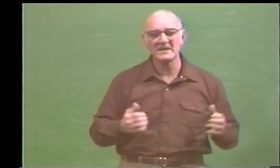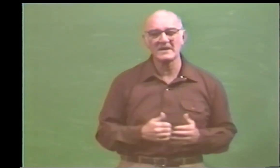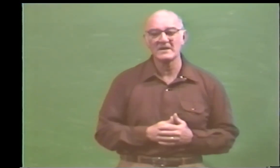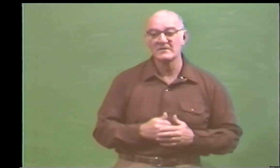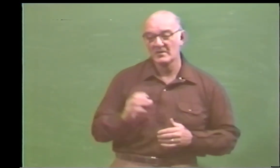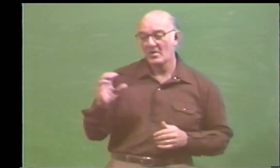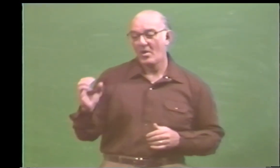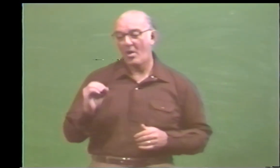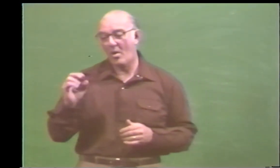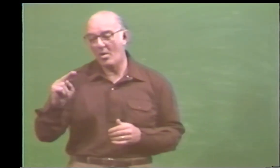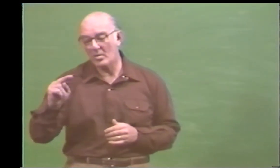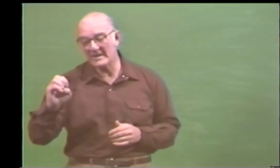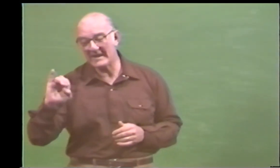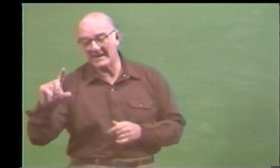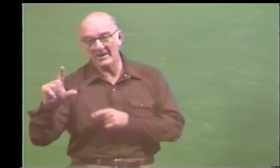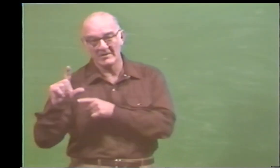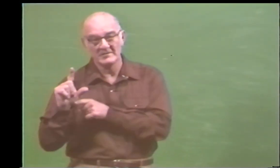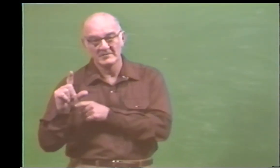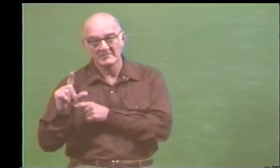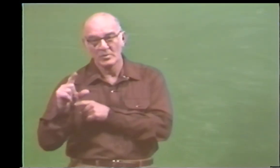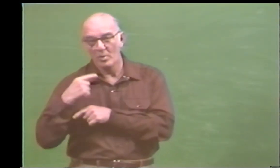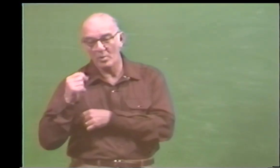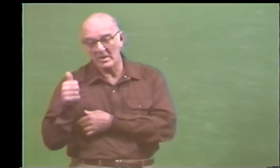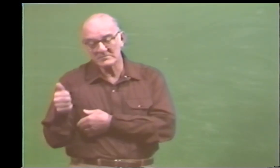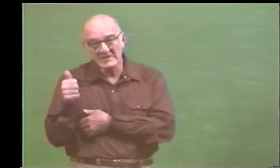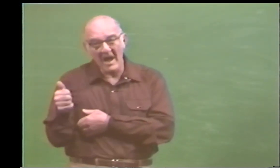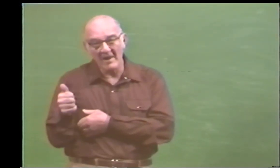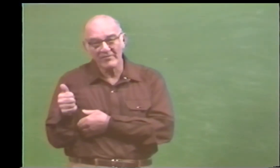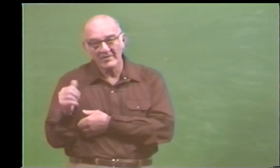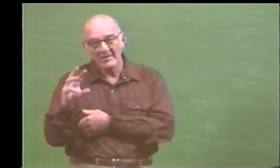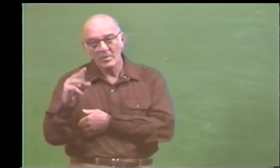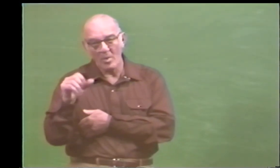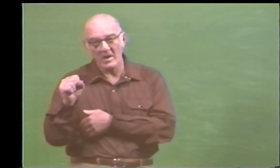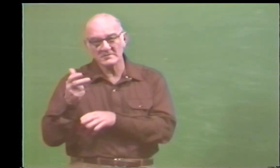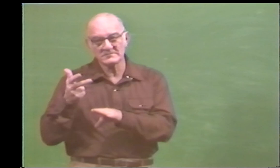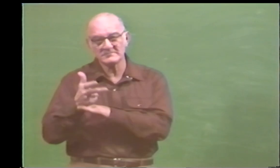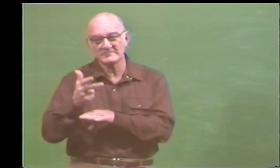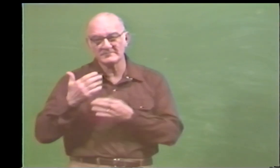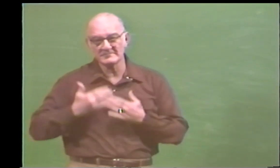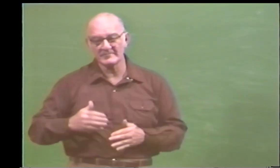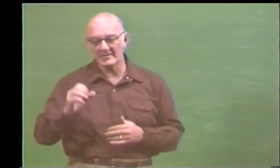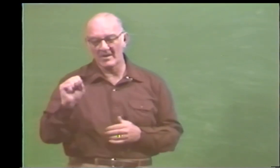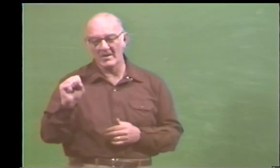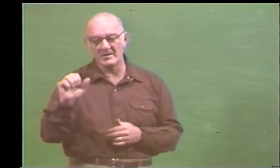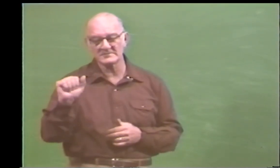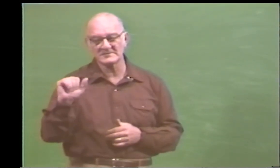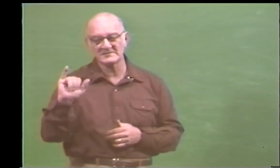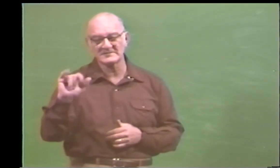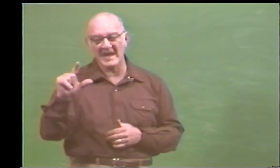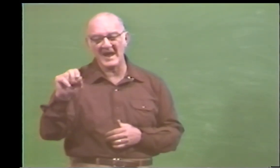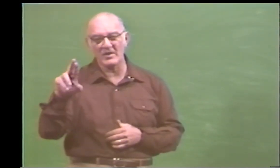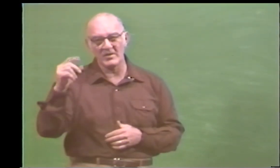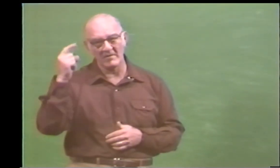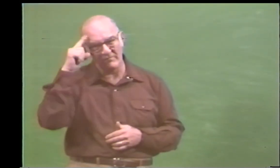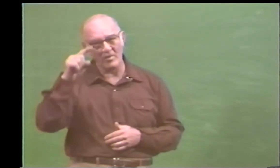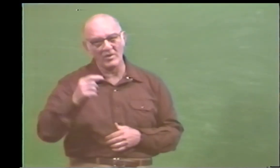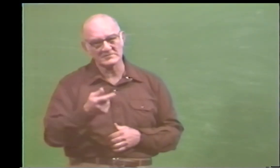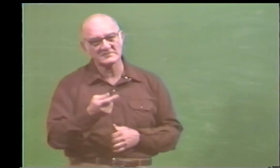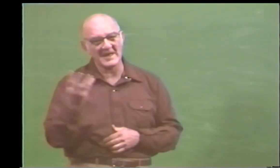everything. O'Neill, who himself was a sailor for